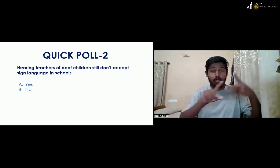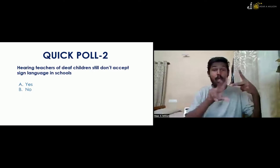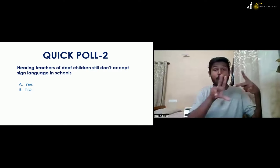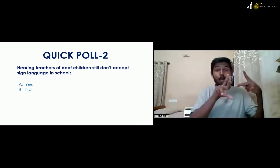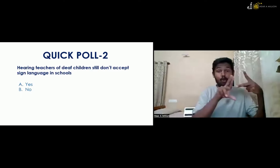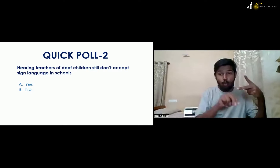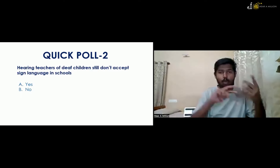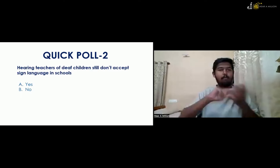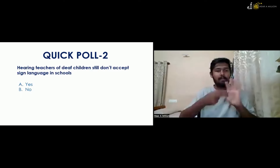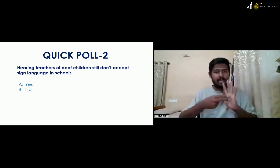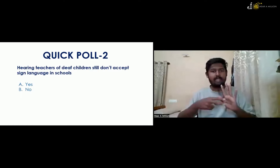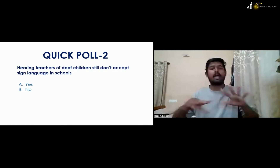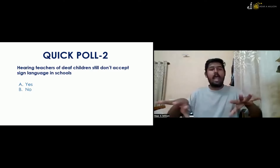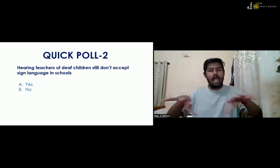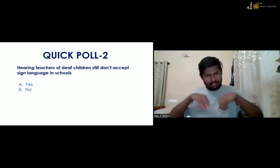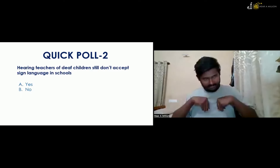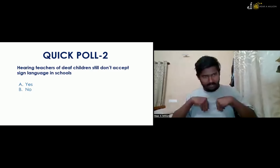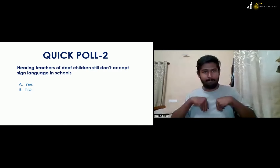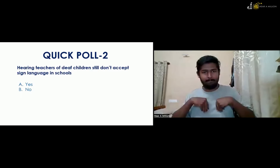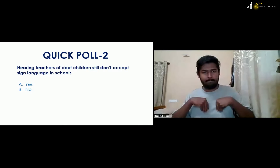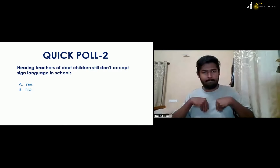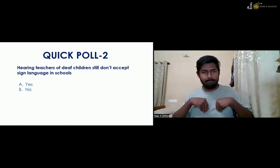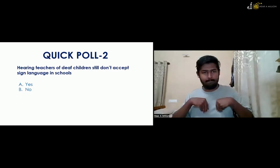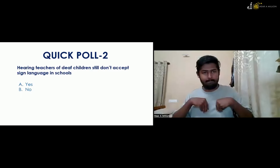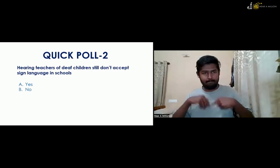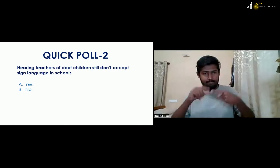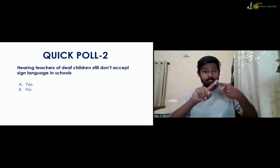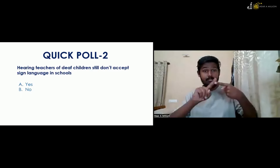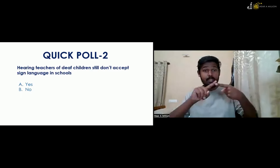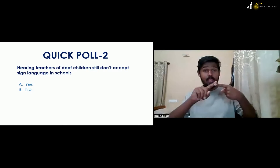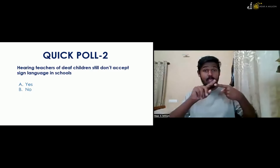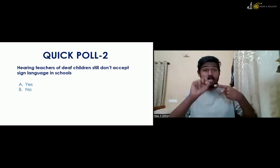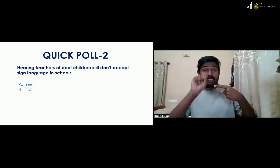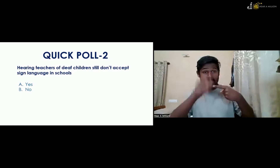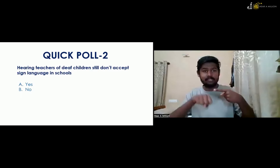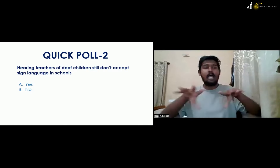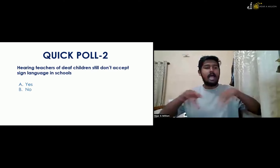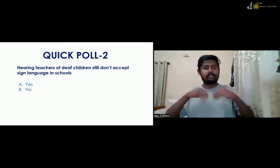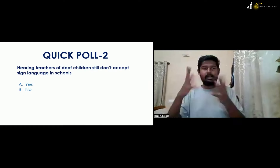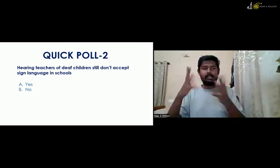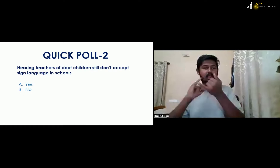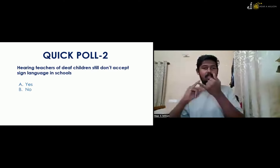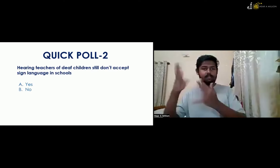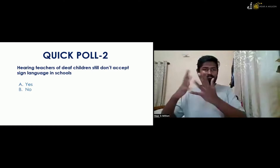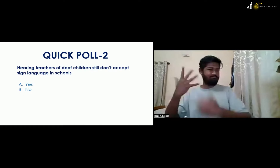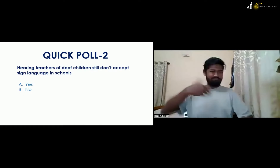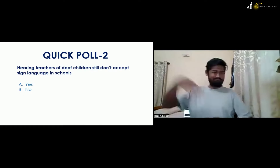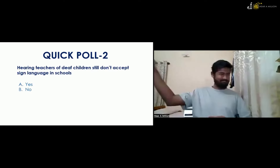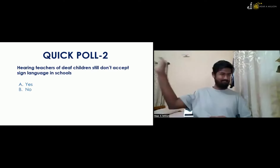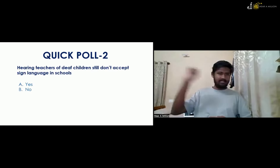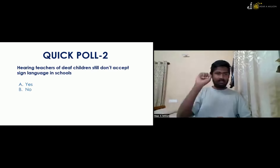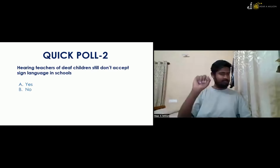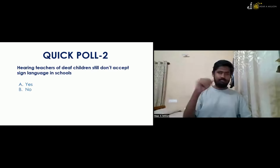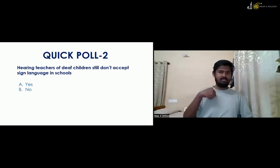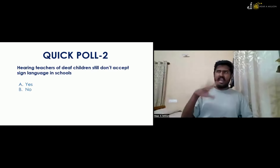Yes means that teachers are not ready to accept the sign language, and no means that teachers are ready to